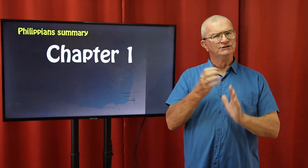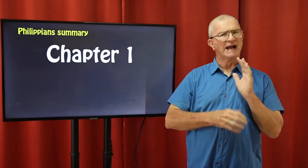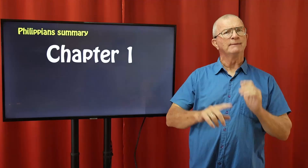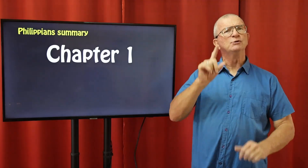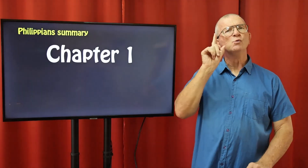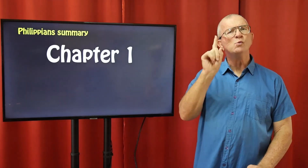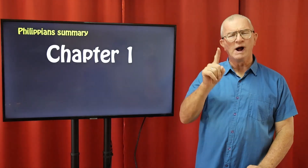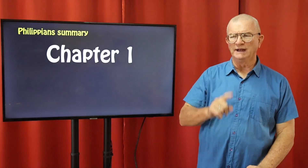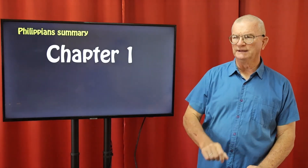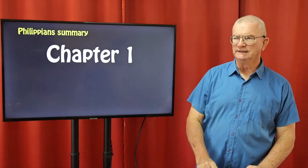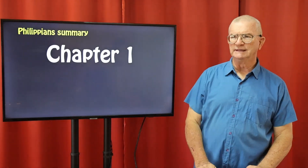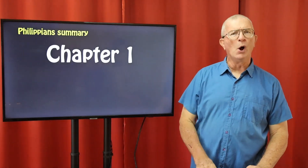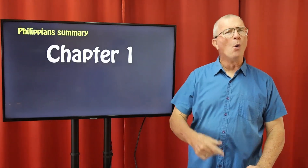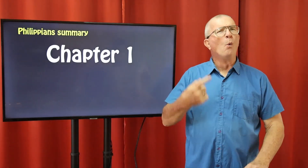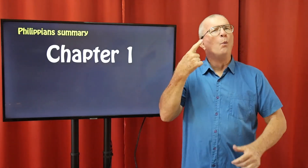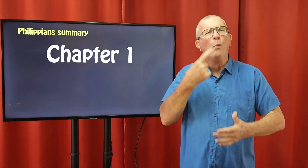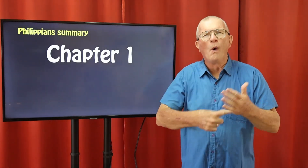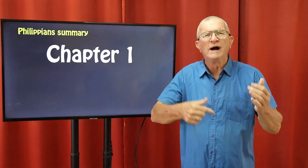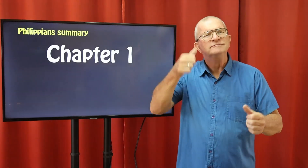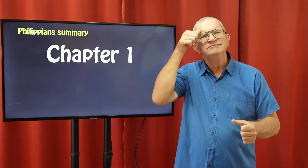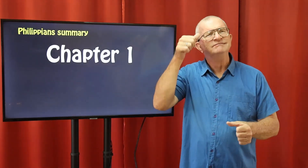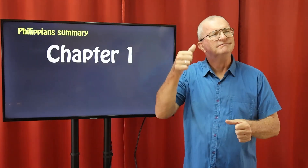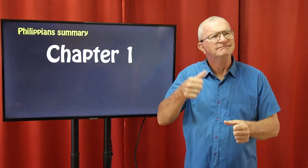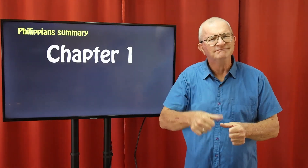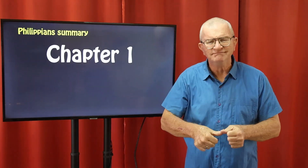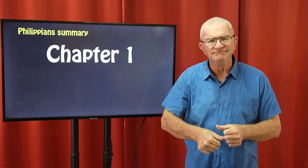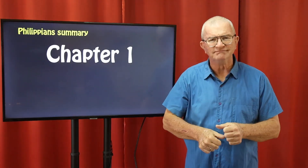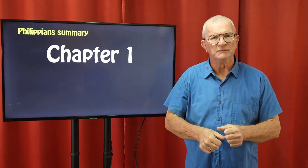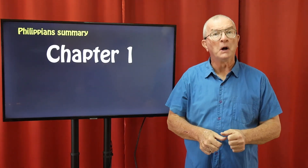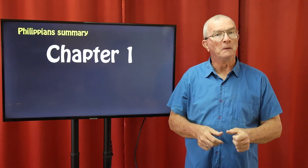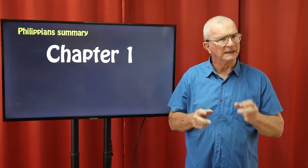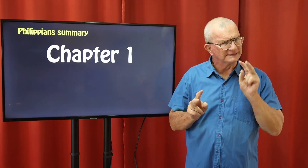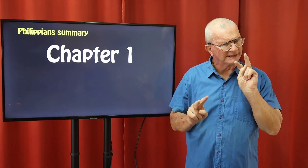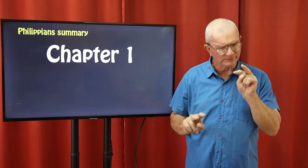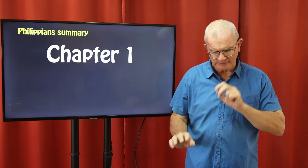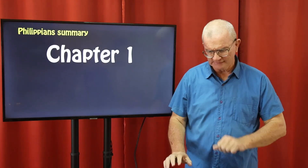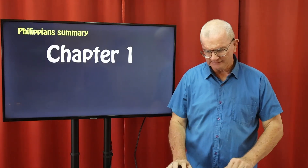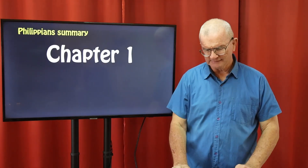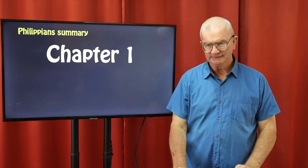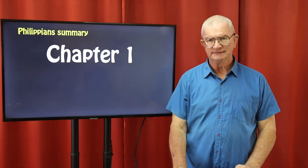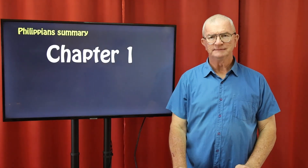So, in chapter 1, what should we remember?